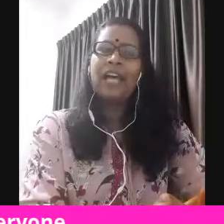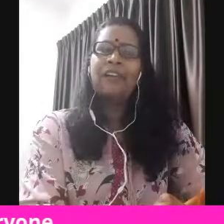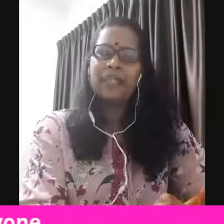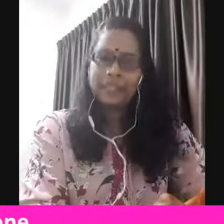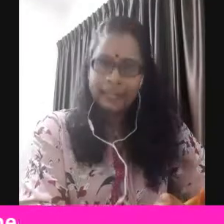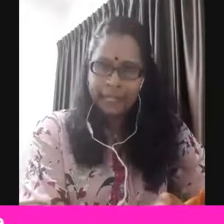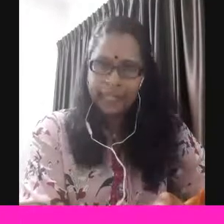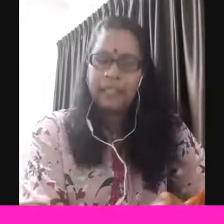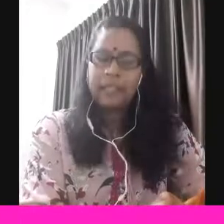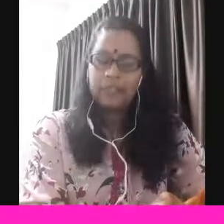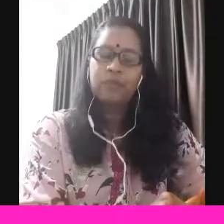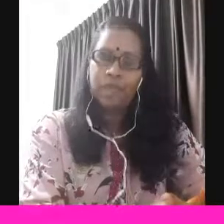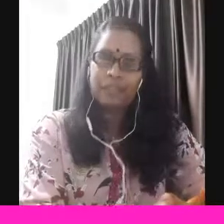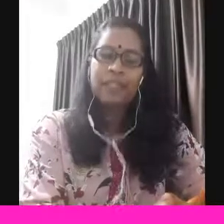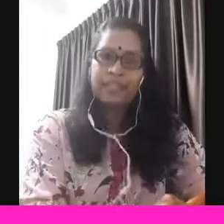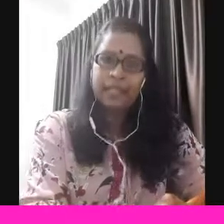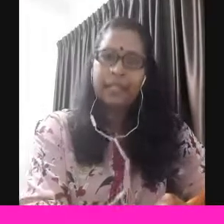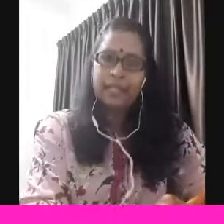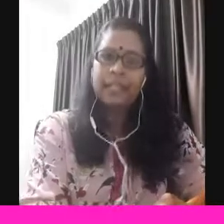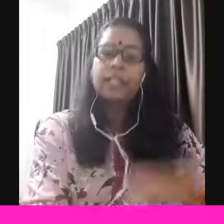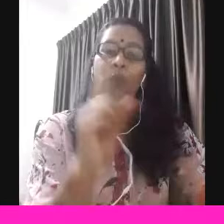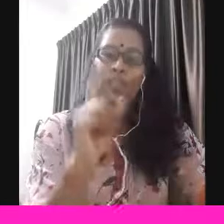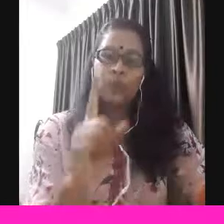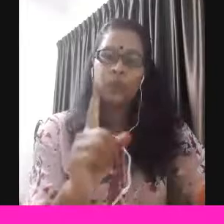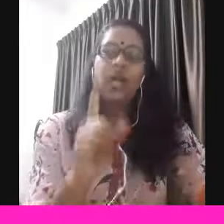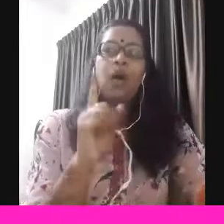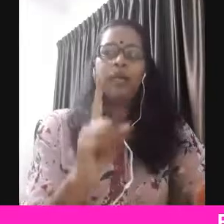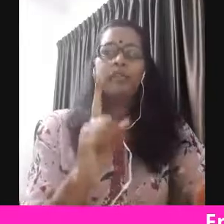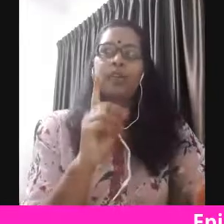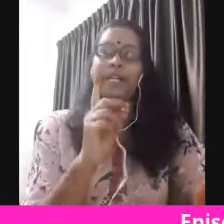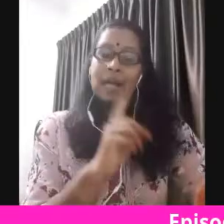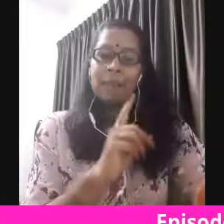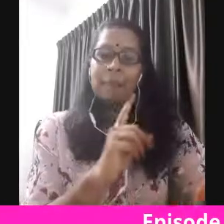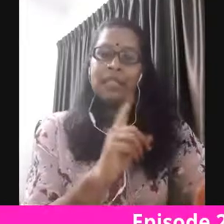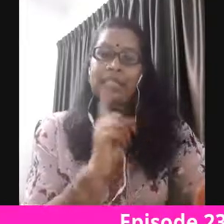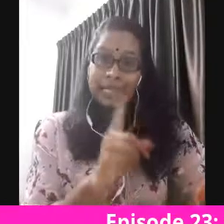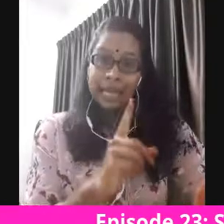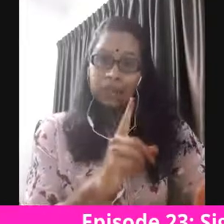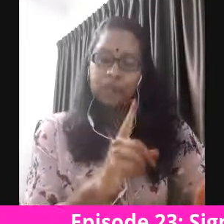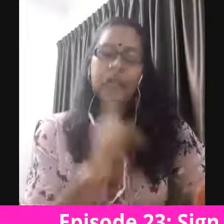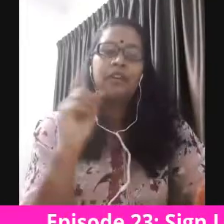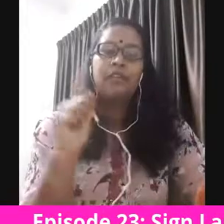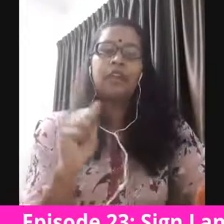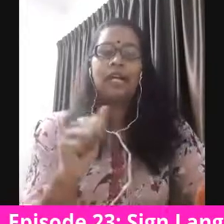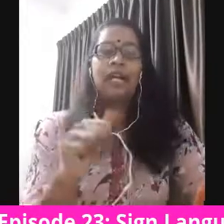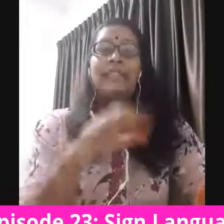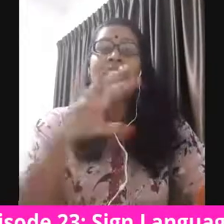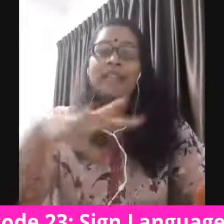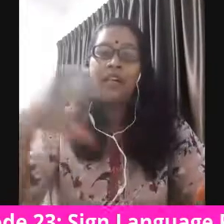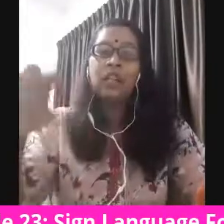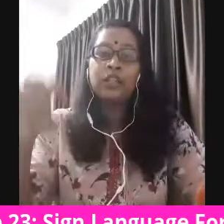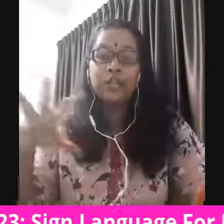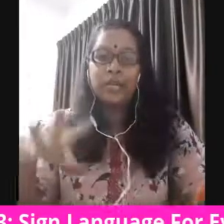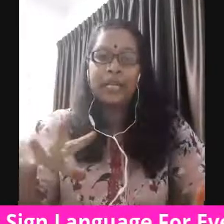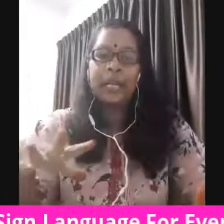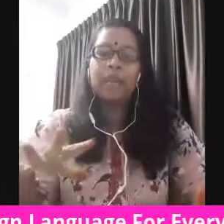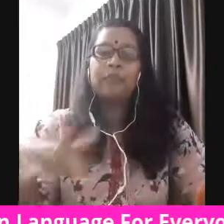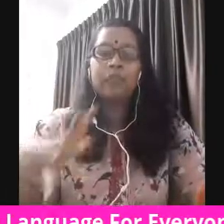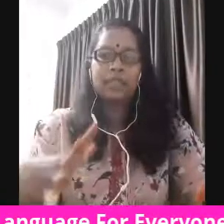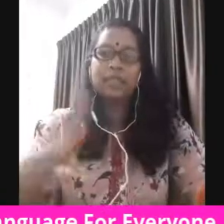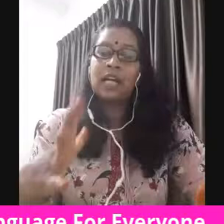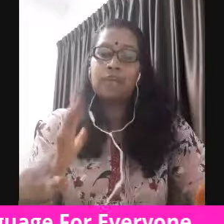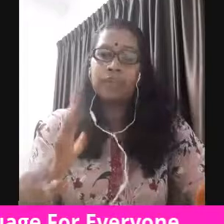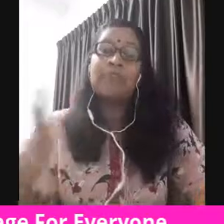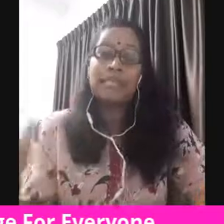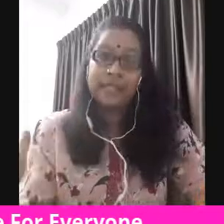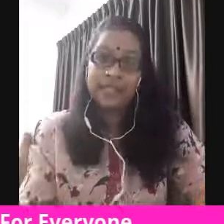yes, for teacher? every state, Mm-hmm. there is a one school. Okay, for example, in Selangor, we got Daira according to Daira